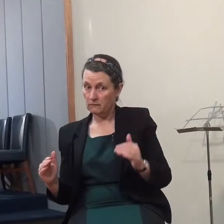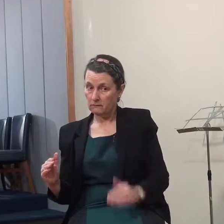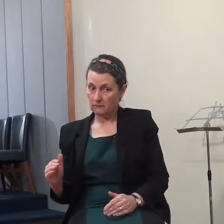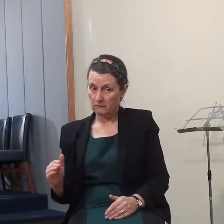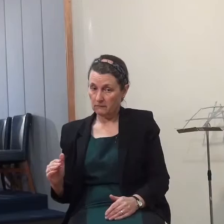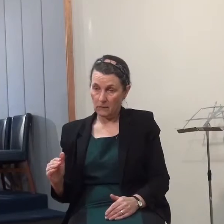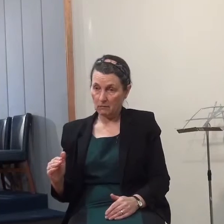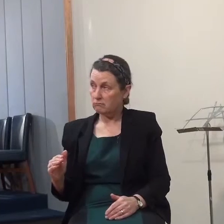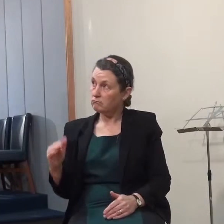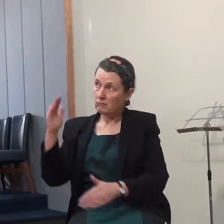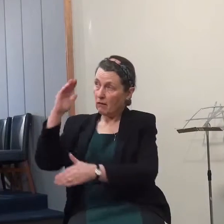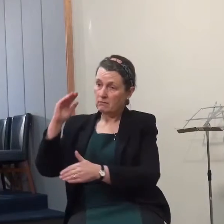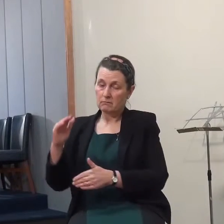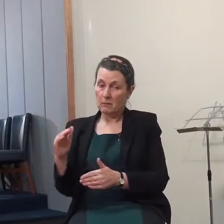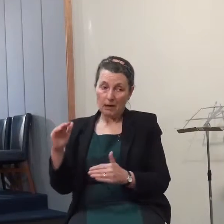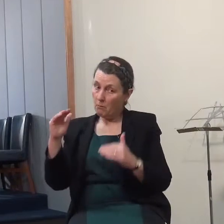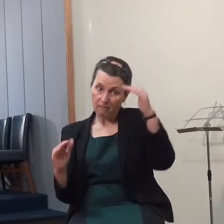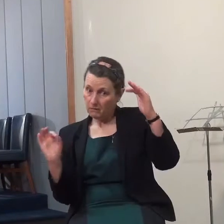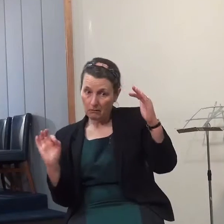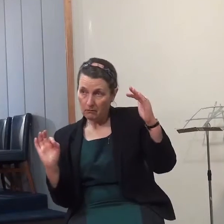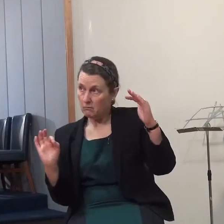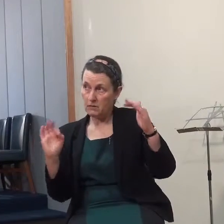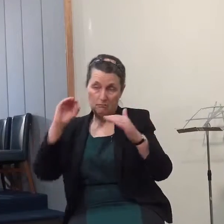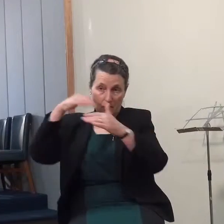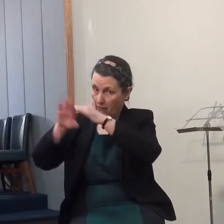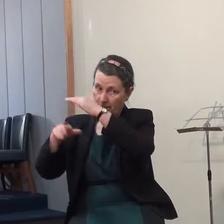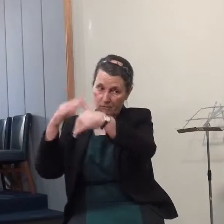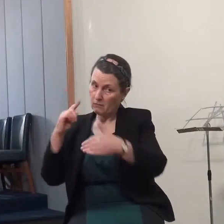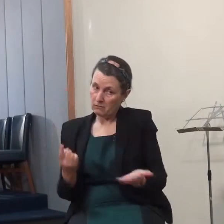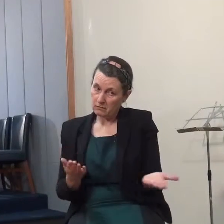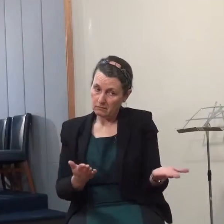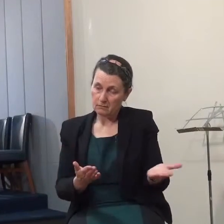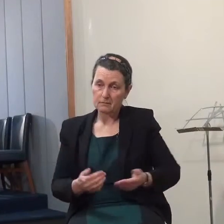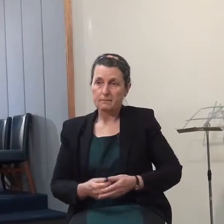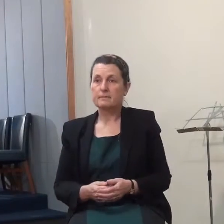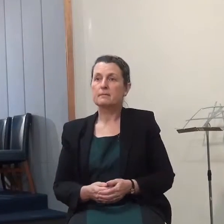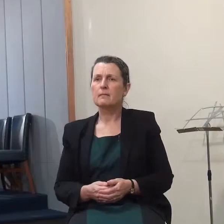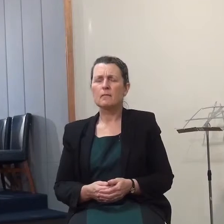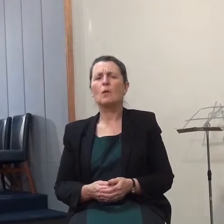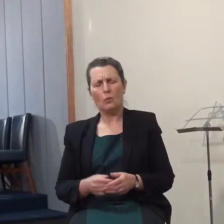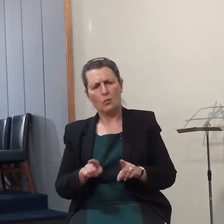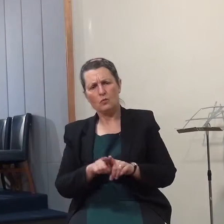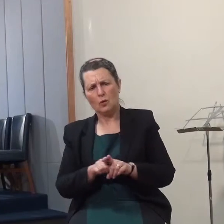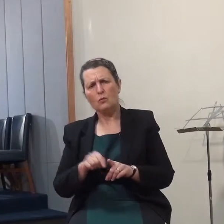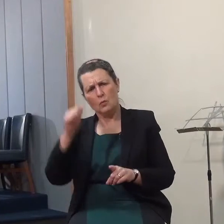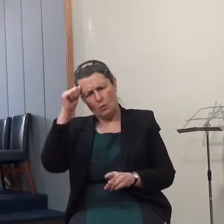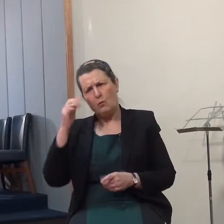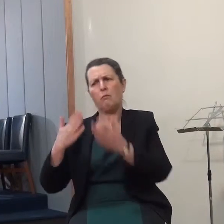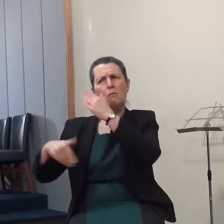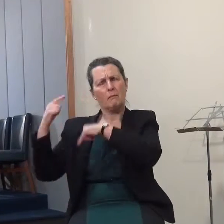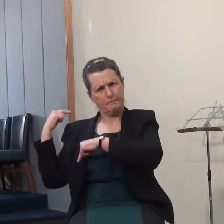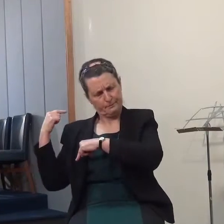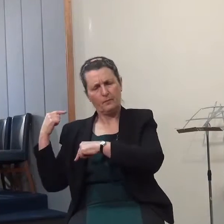no case enter into the kingdom of heaven. Ye have heard that it was said by them of old